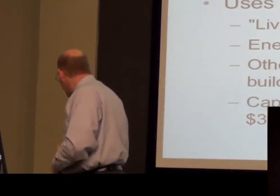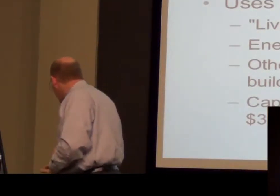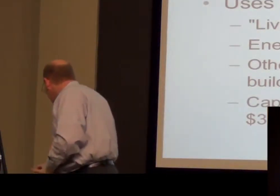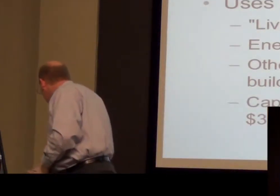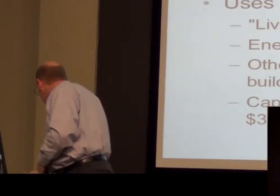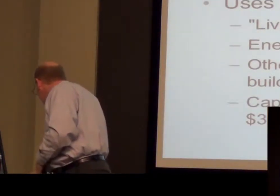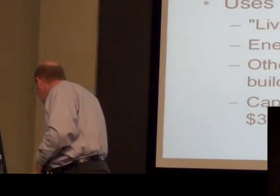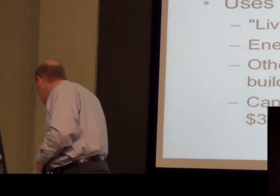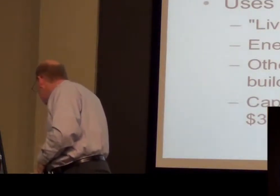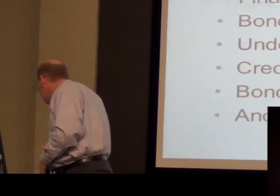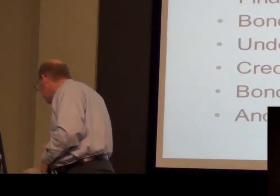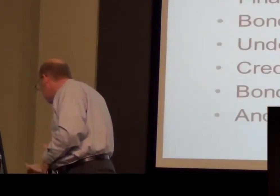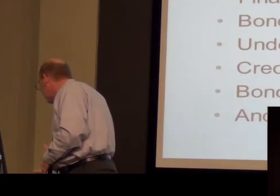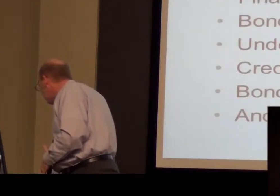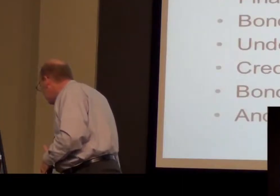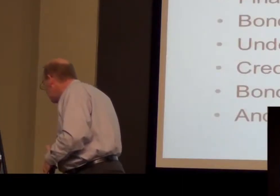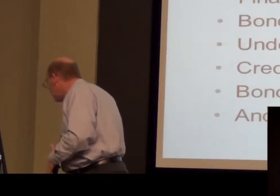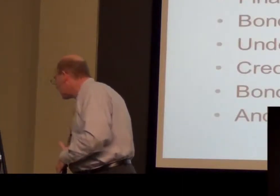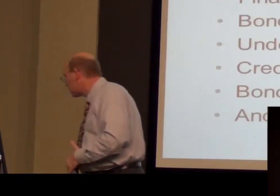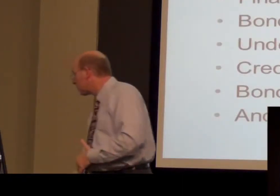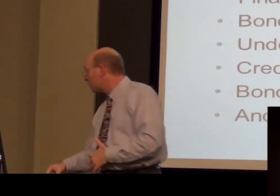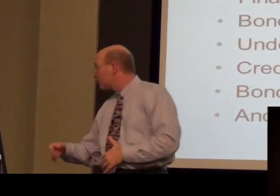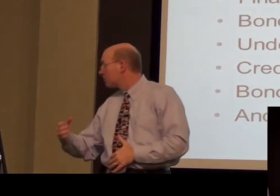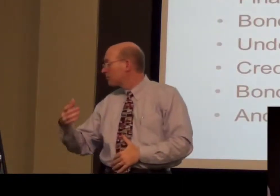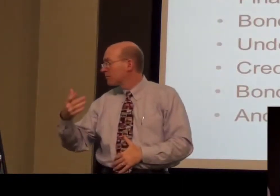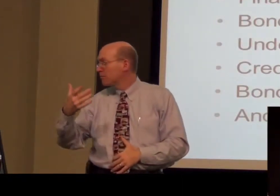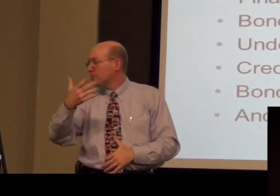Essentially, this is how we spent the $40 million that was issued in the bonds.